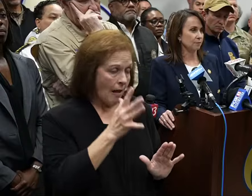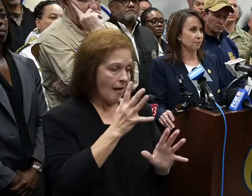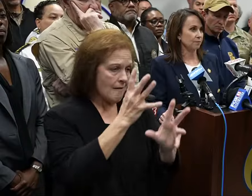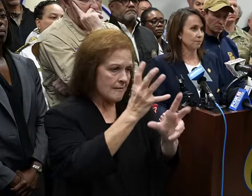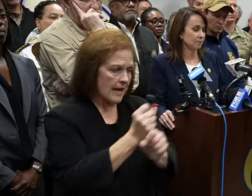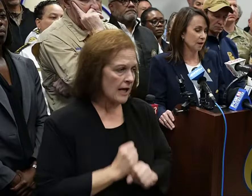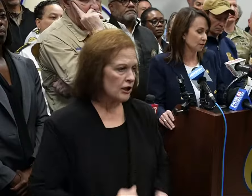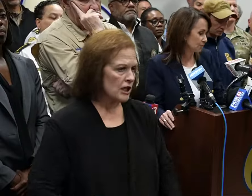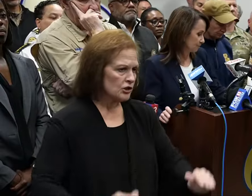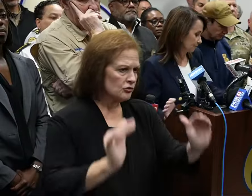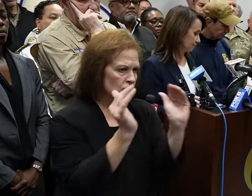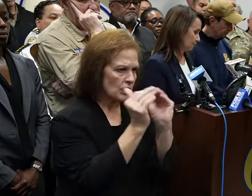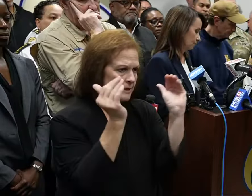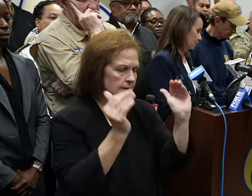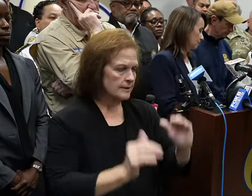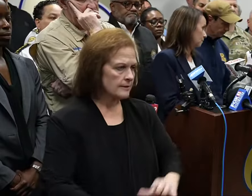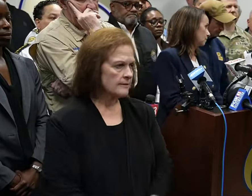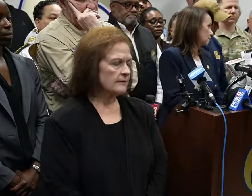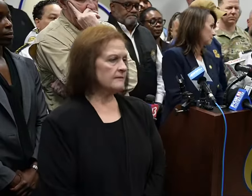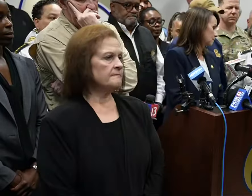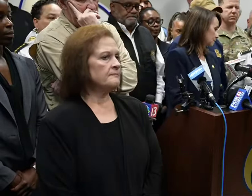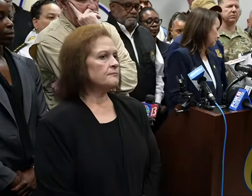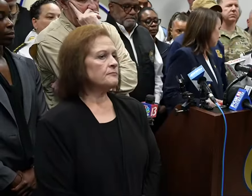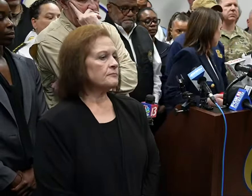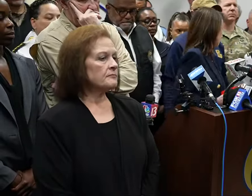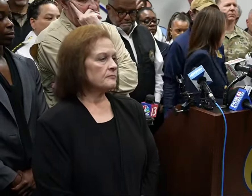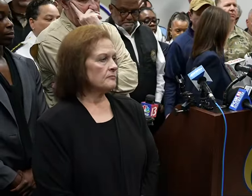justice. Thank you. Thank you.